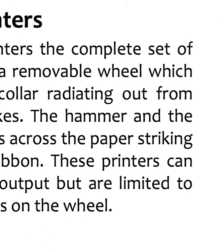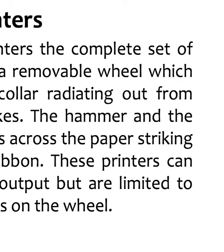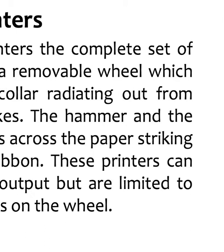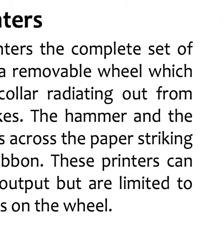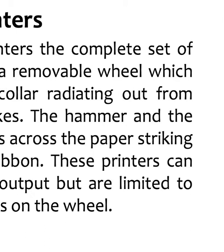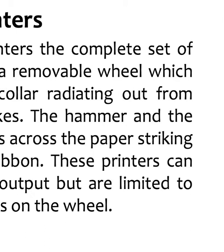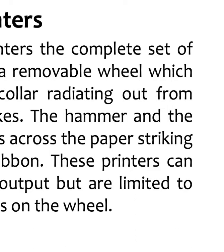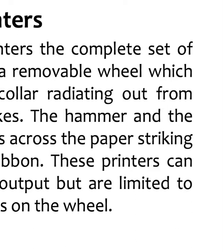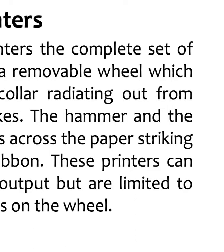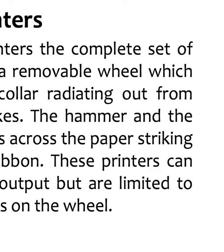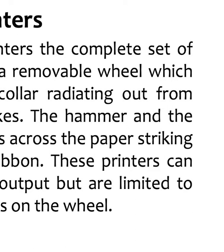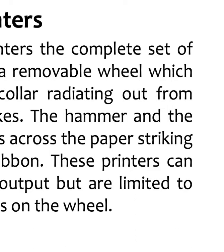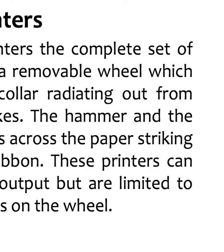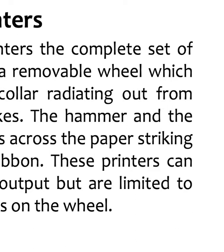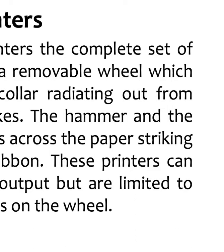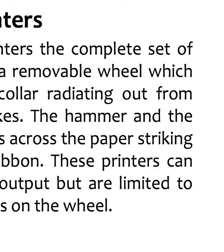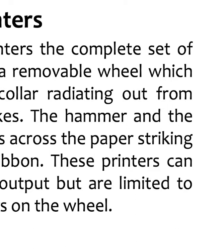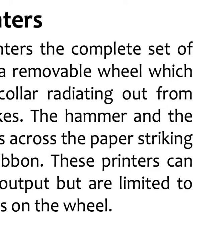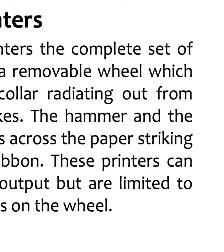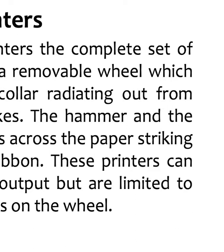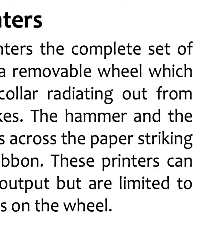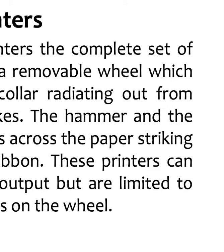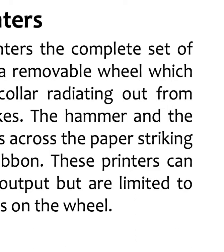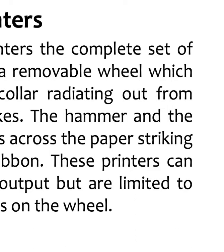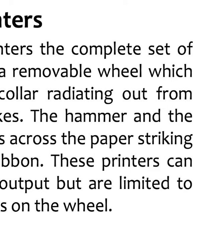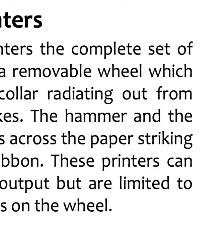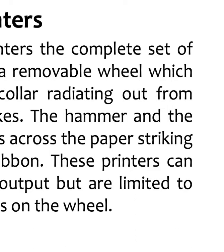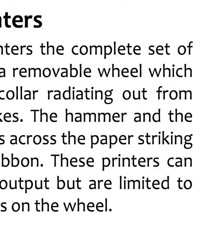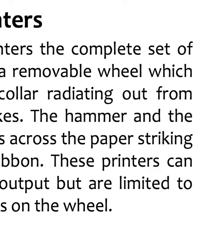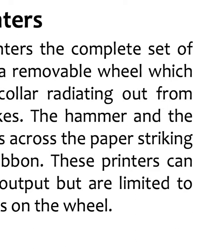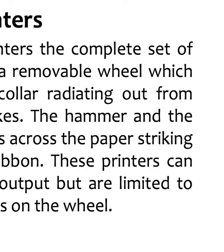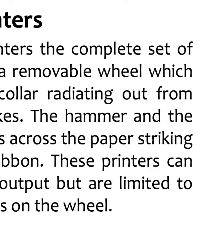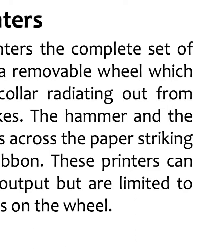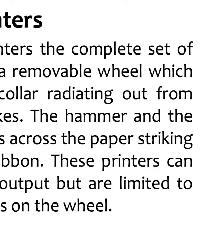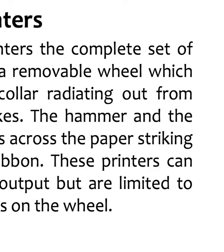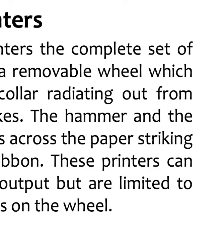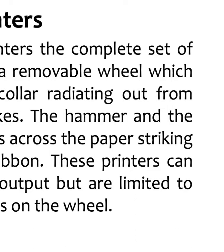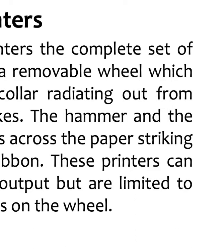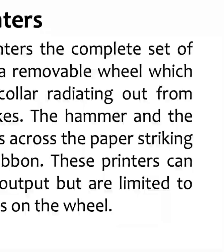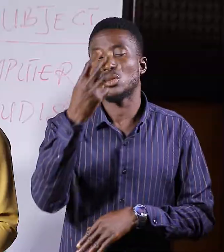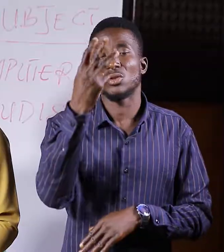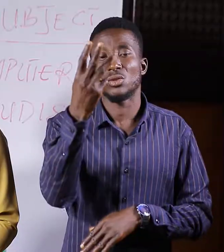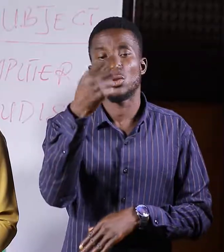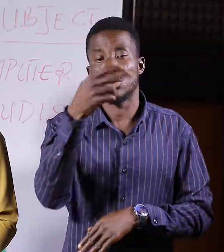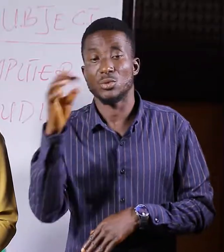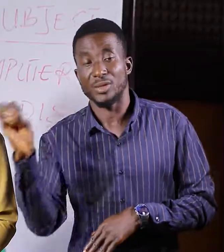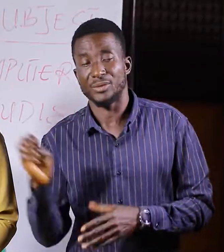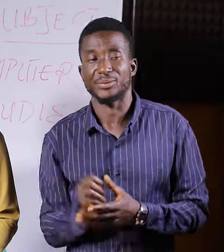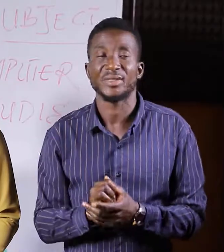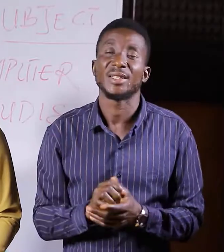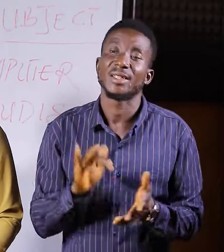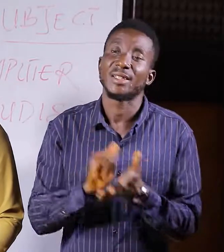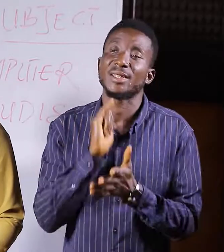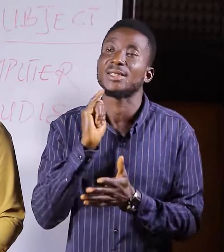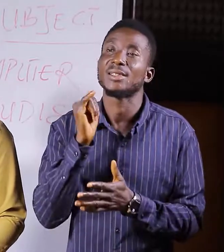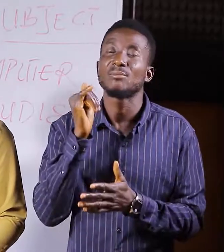produce high quality output but are limited to the range of characters on the wheel. That's actually beautiful.